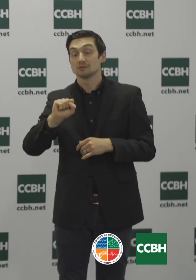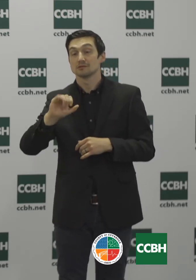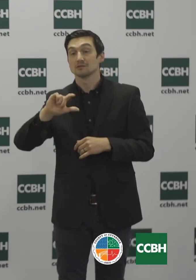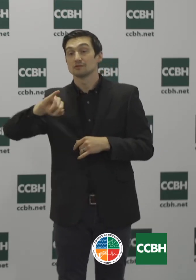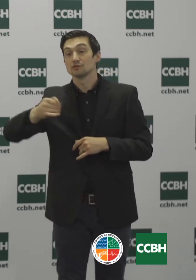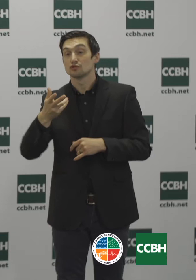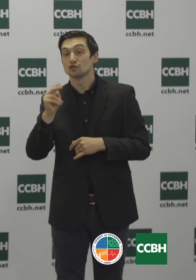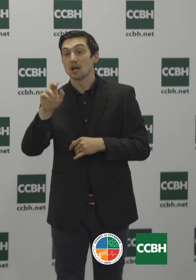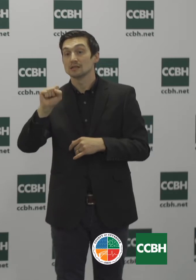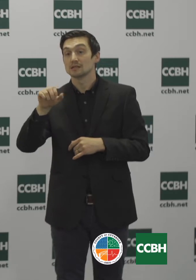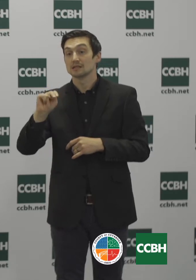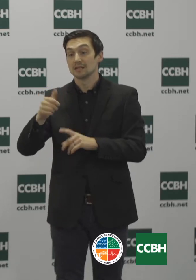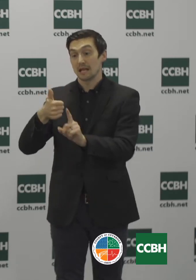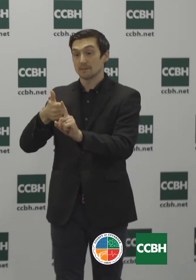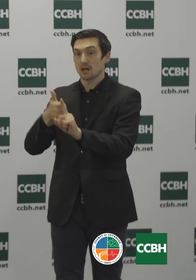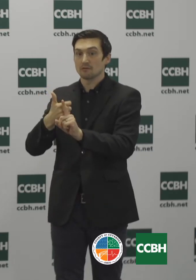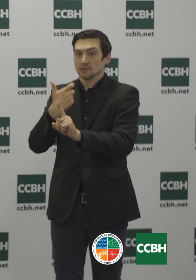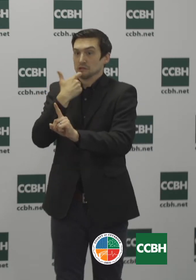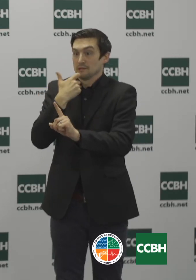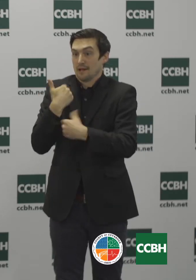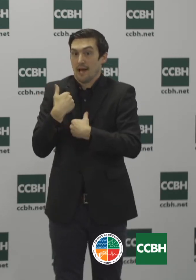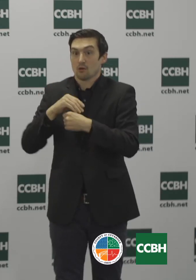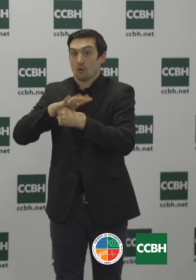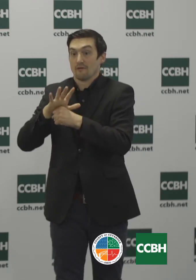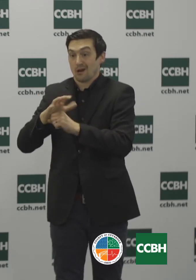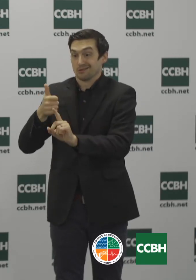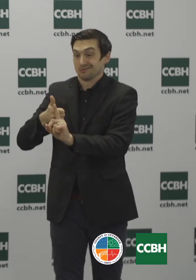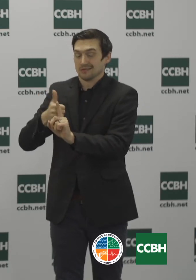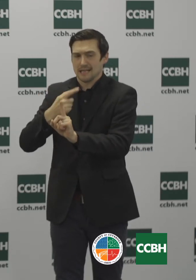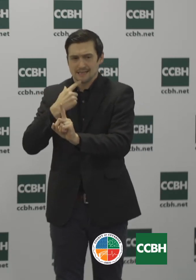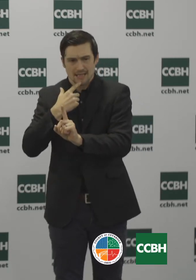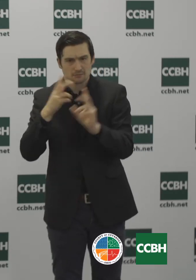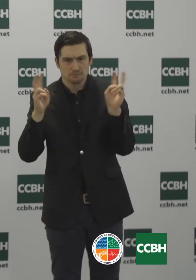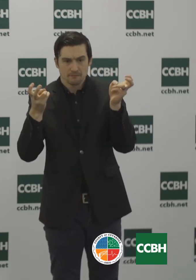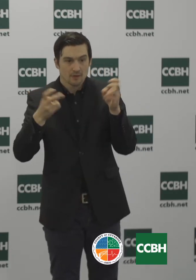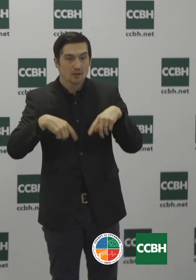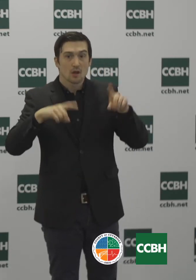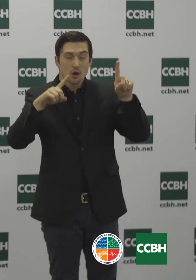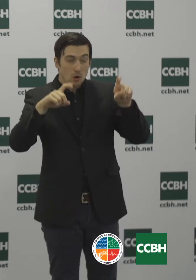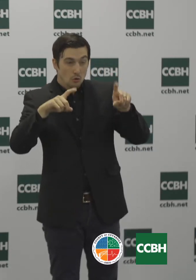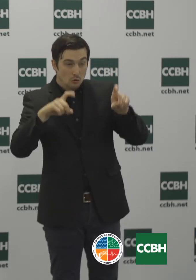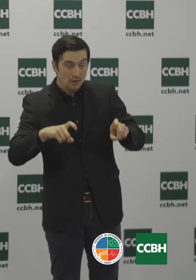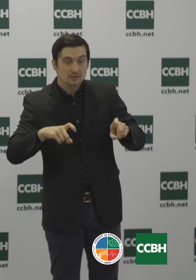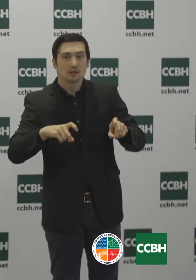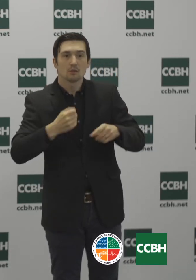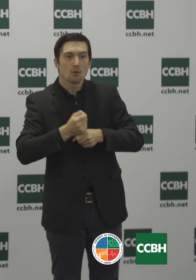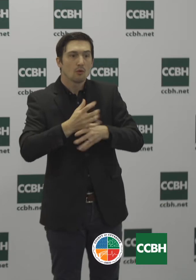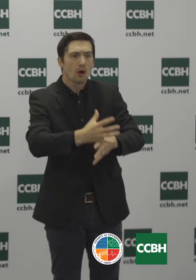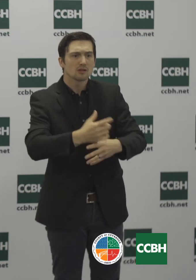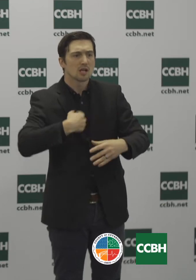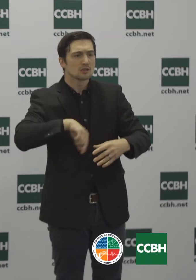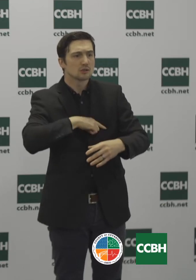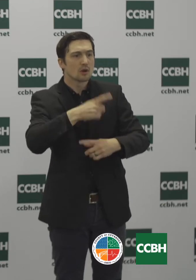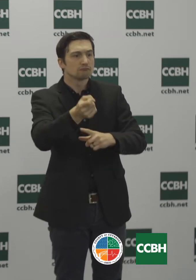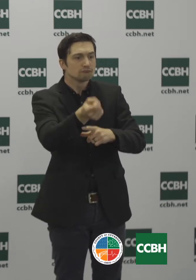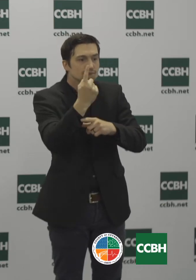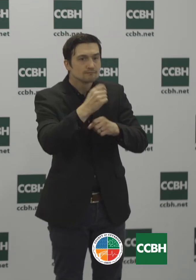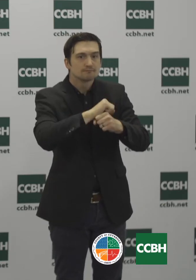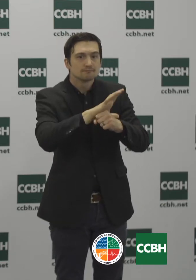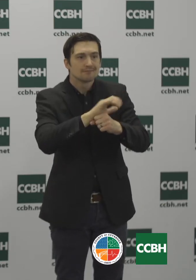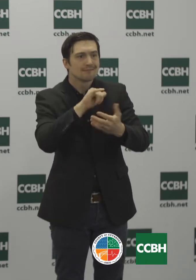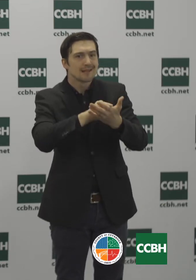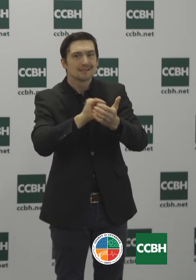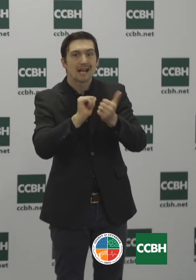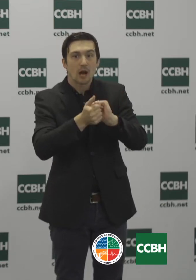experience, believes that testing is how we will unlock the coronavirus puzzle. This is how we will defeat it.